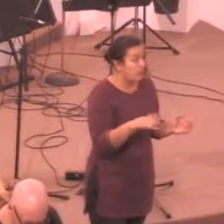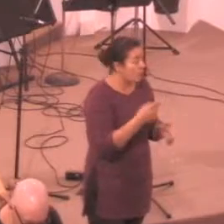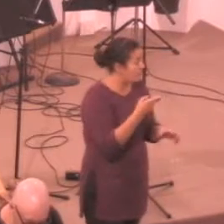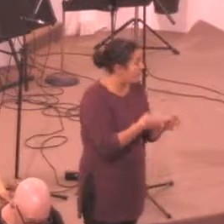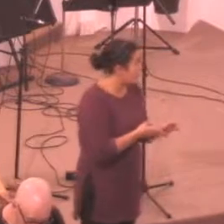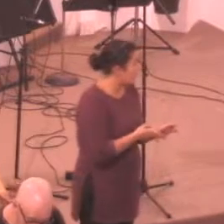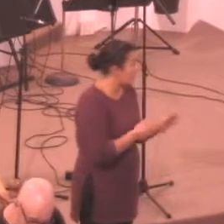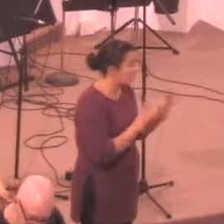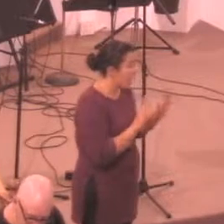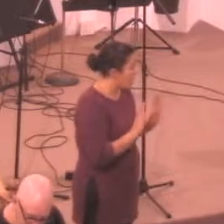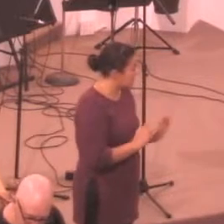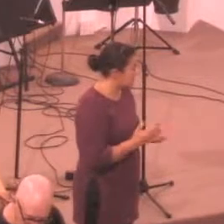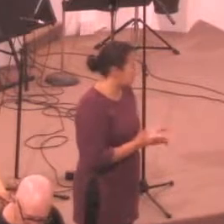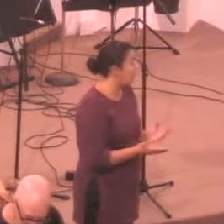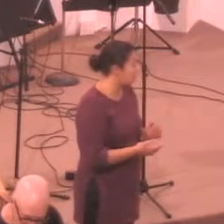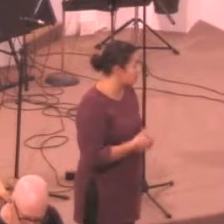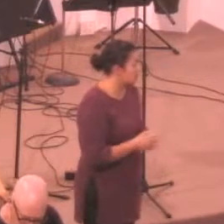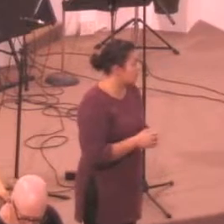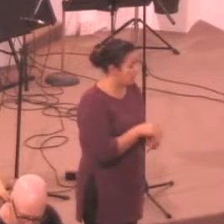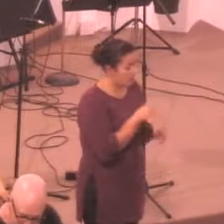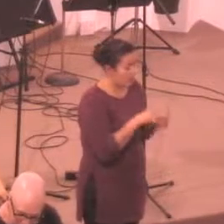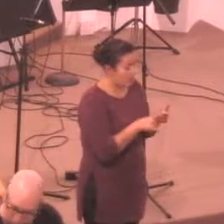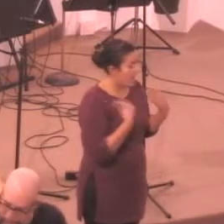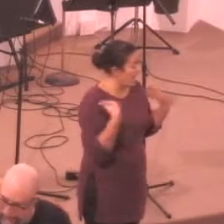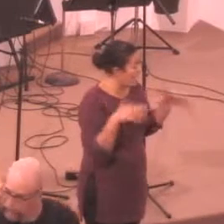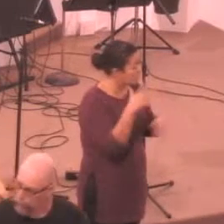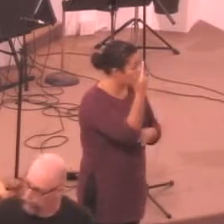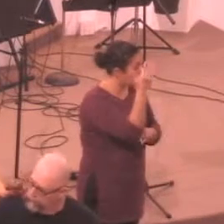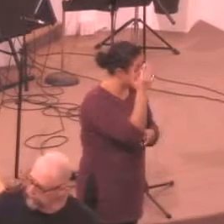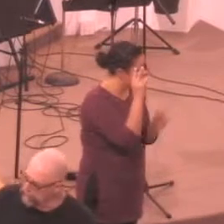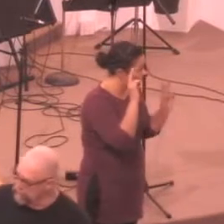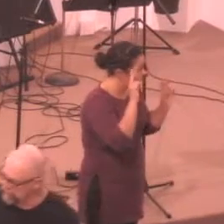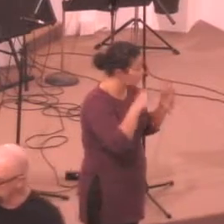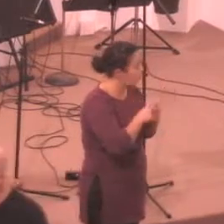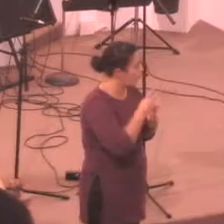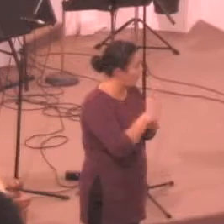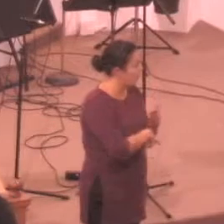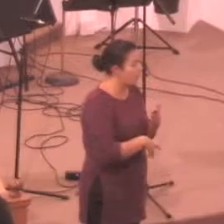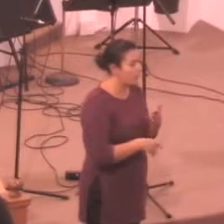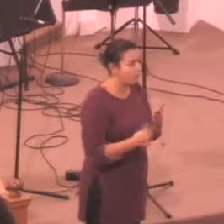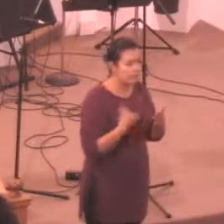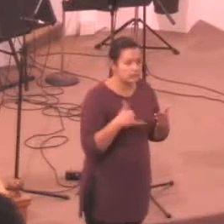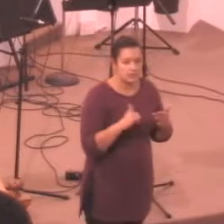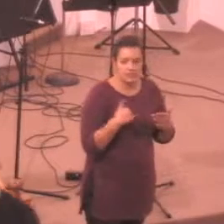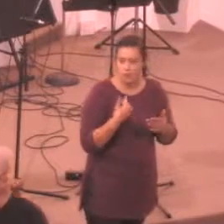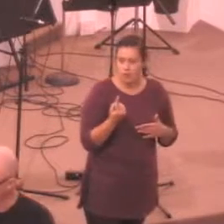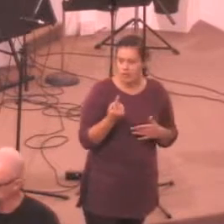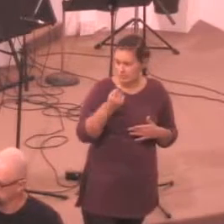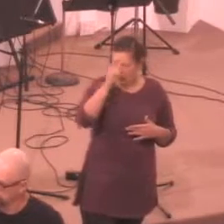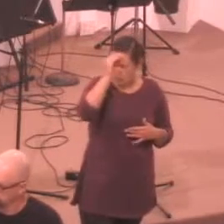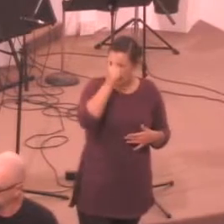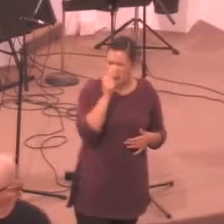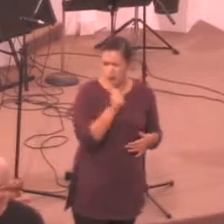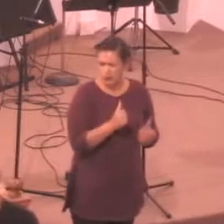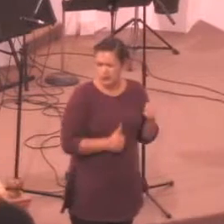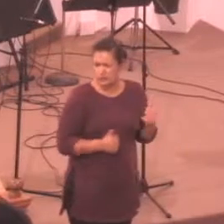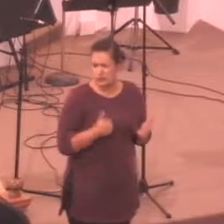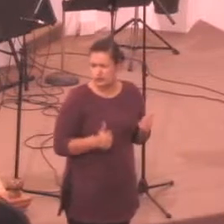there. Angel Tree. We still have one. Do we have the boy or the girl left?